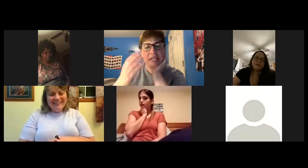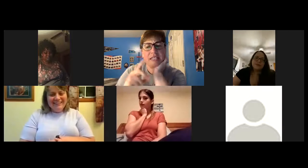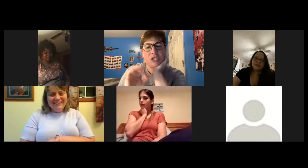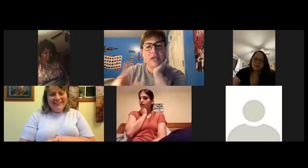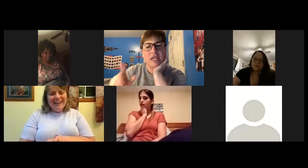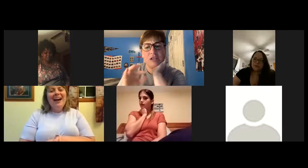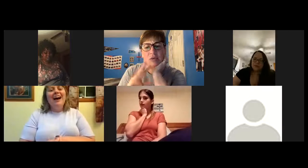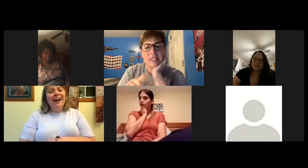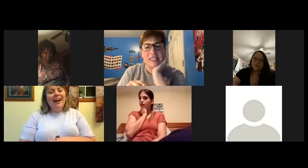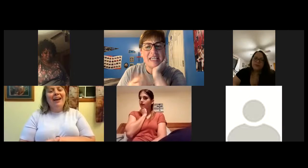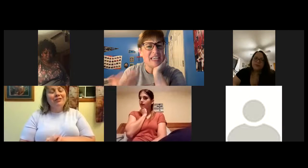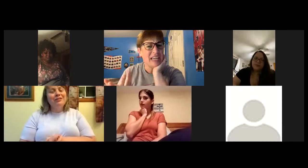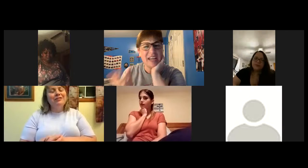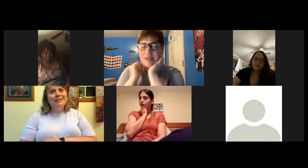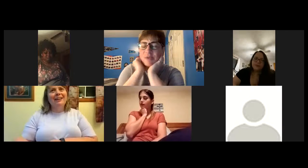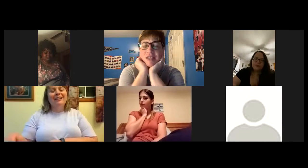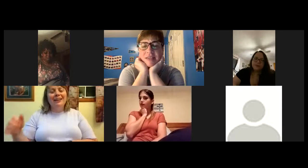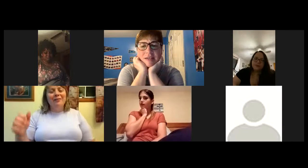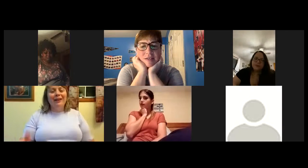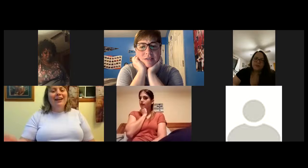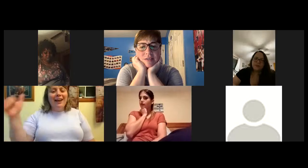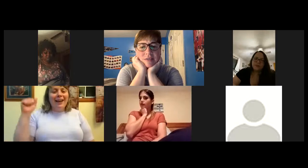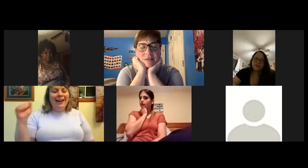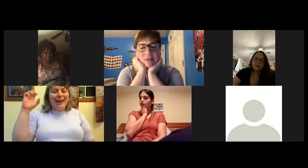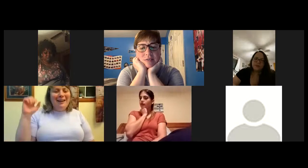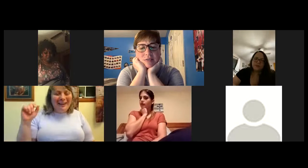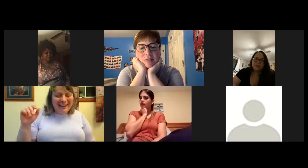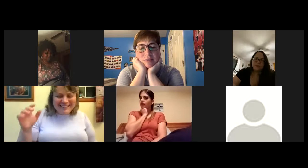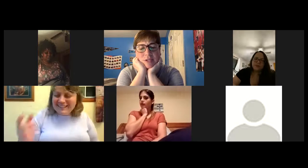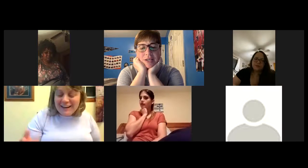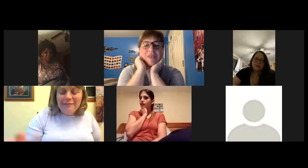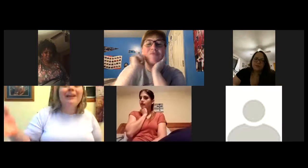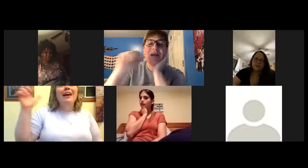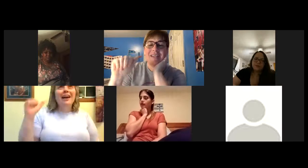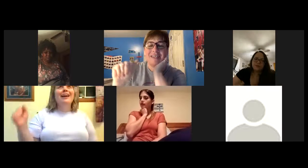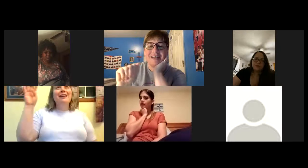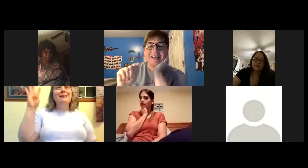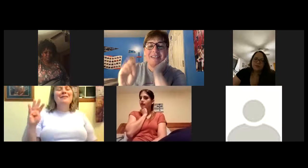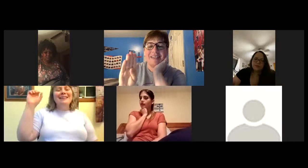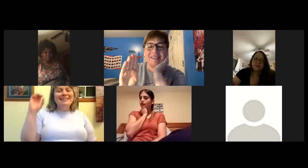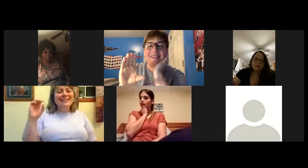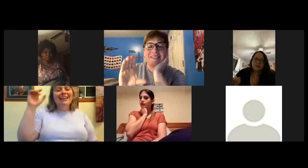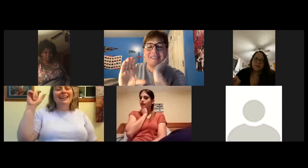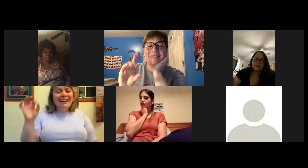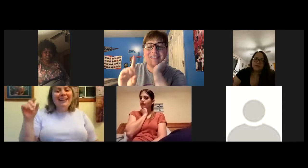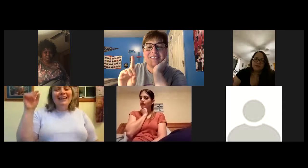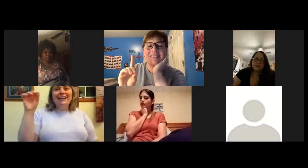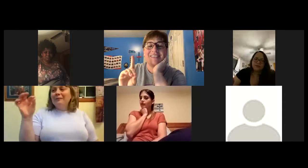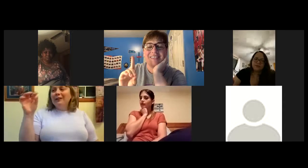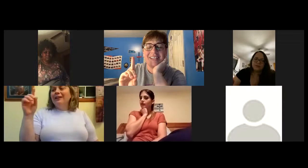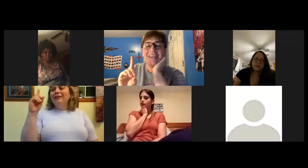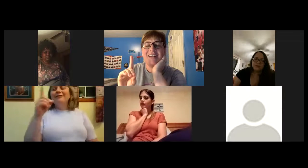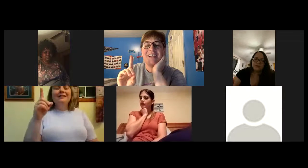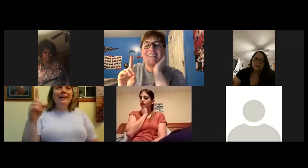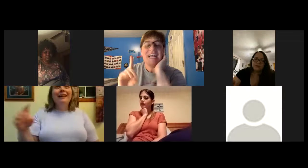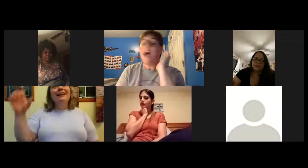like doing it along with I have, and you should see it. I'm like A. See, then I'm like A, B, C, and then I'm